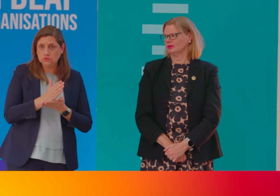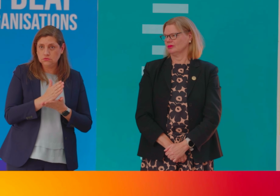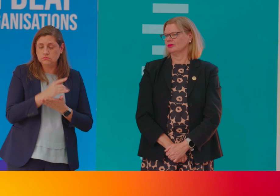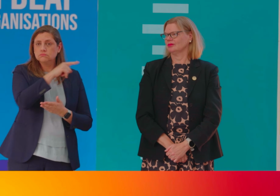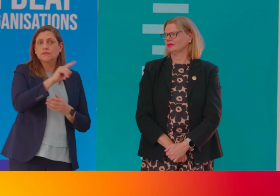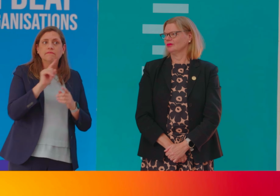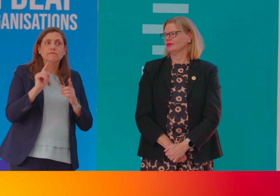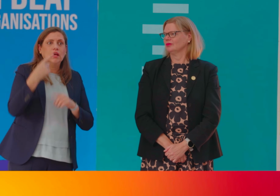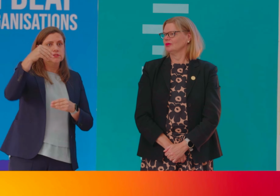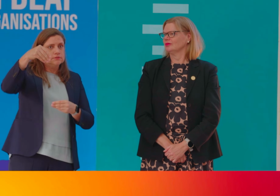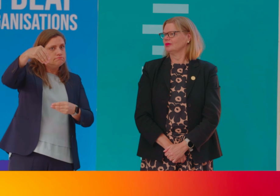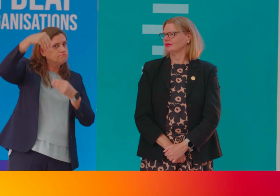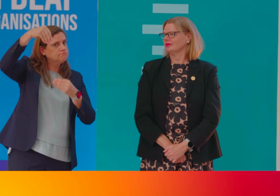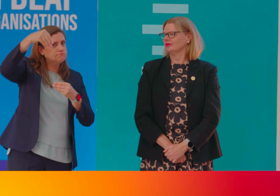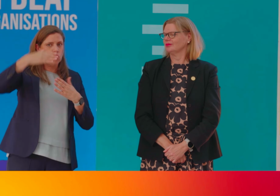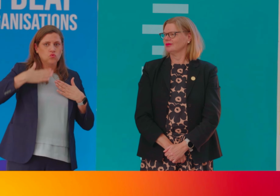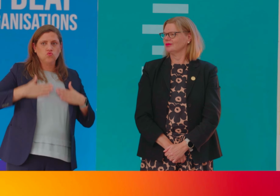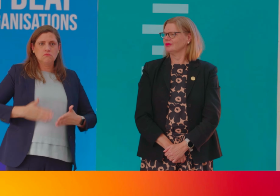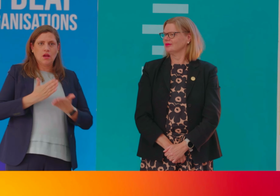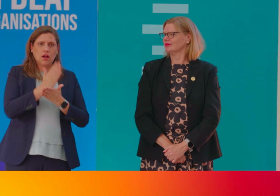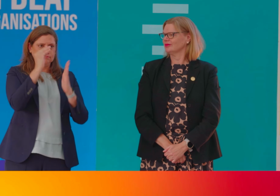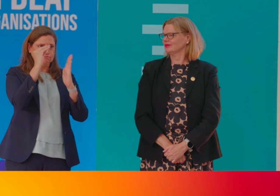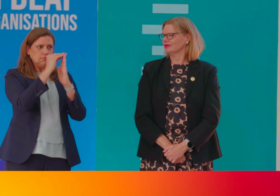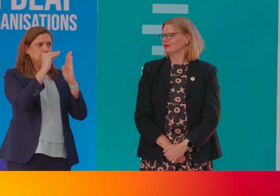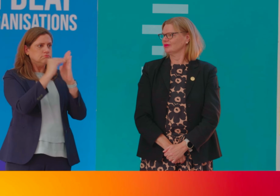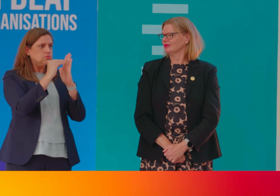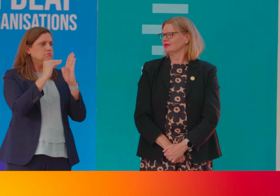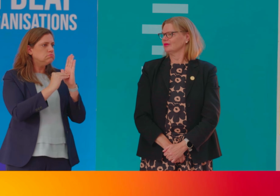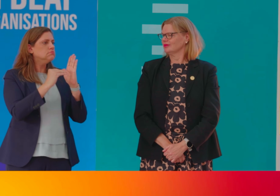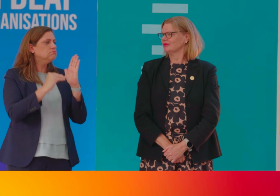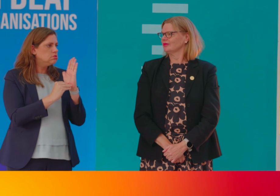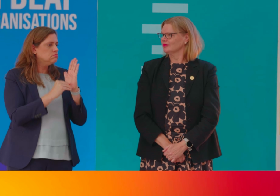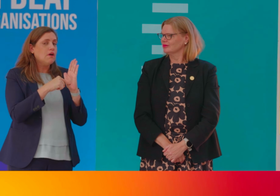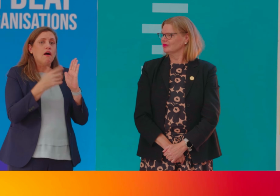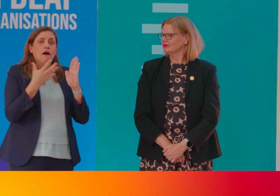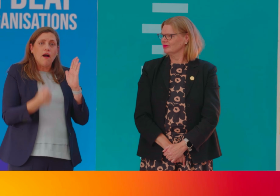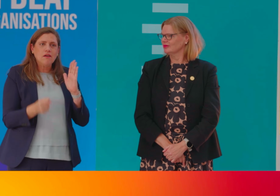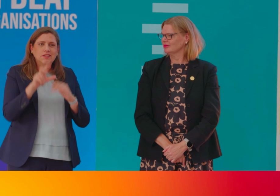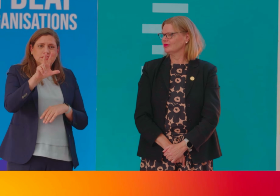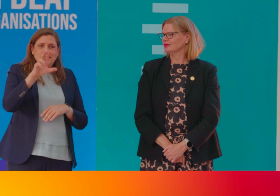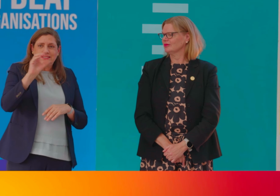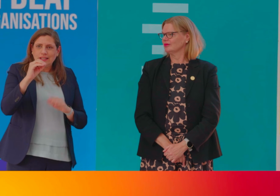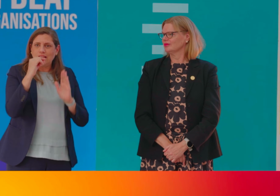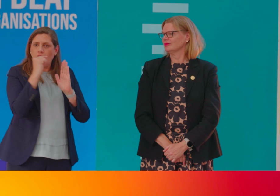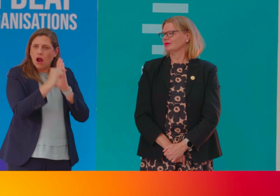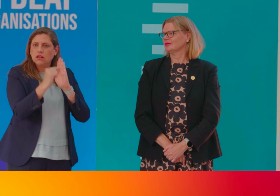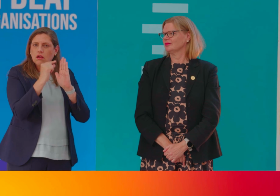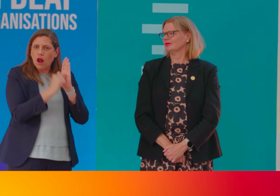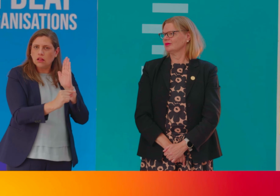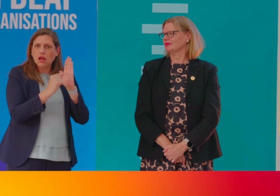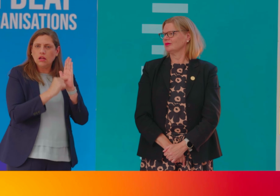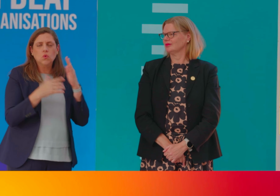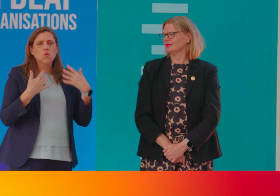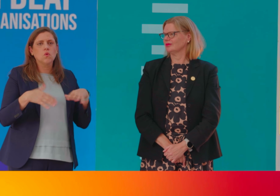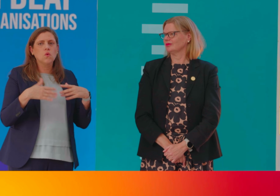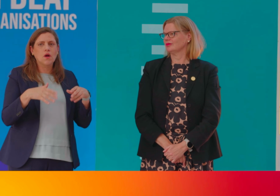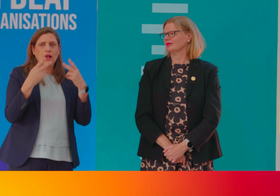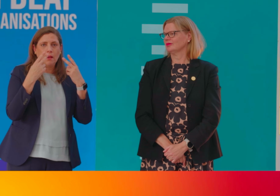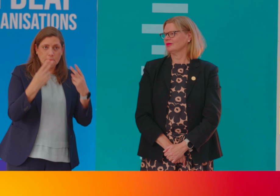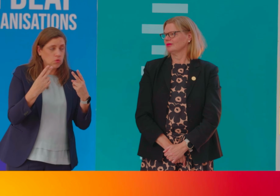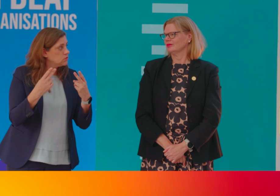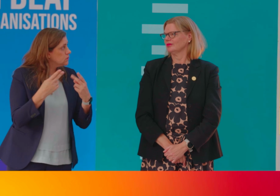Rights. This was the inaugural foundational human rights framework consisting of